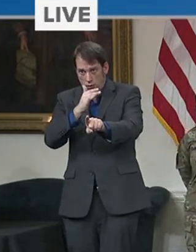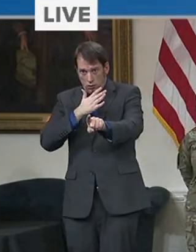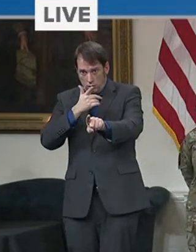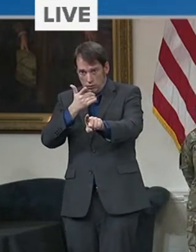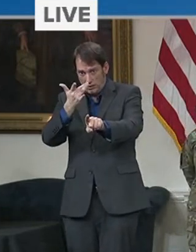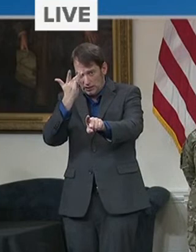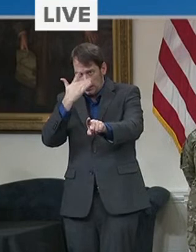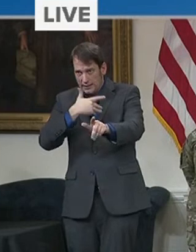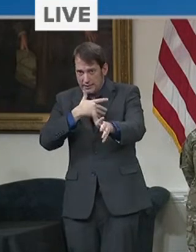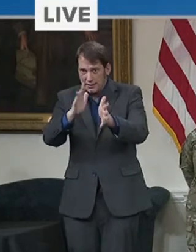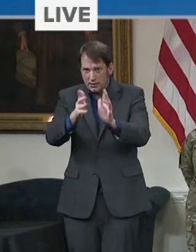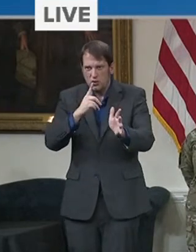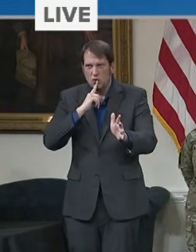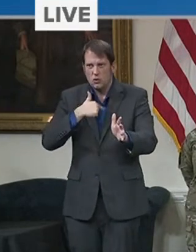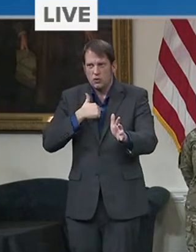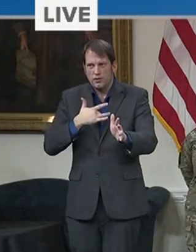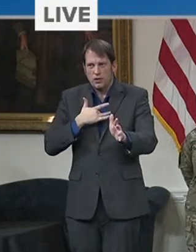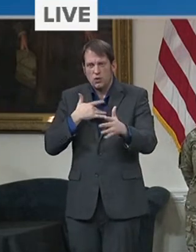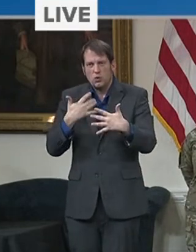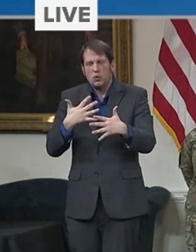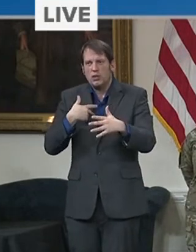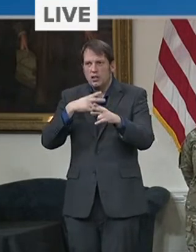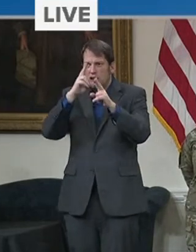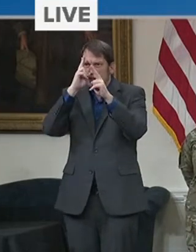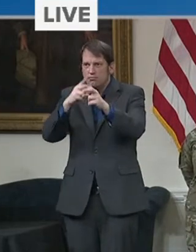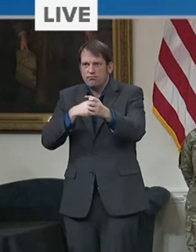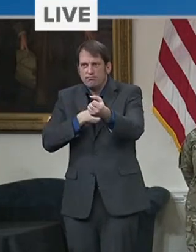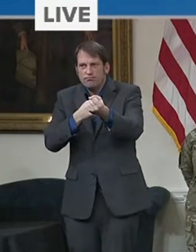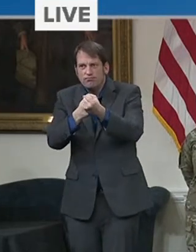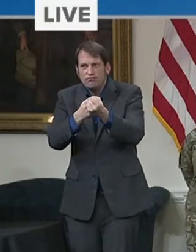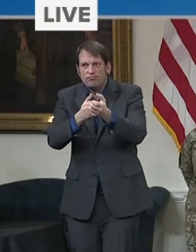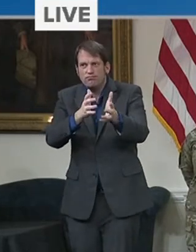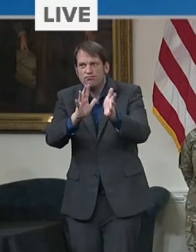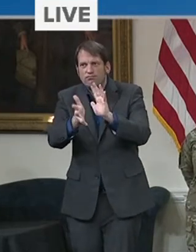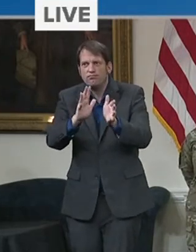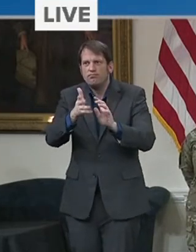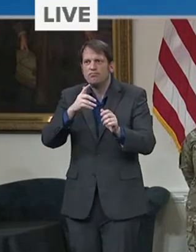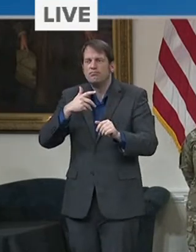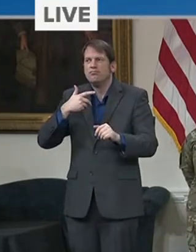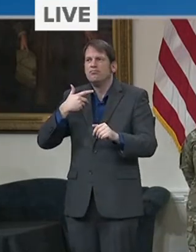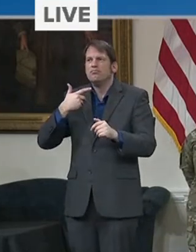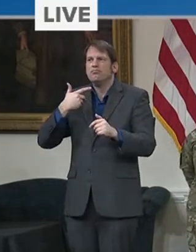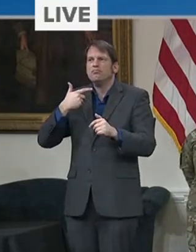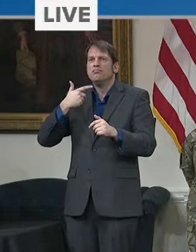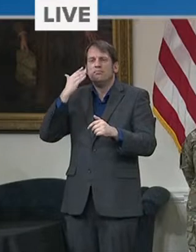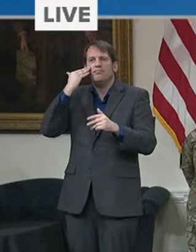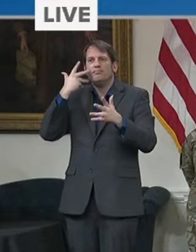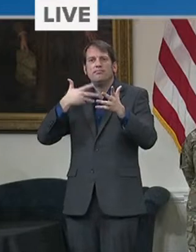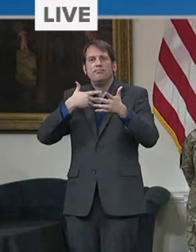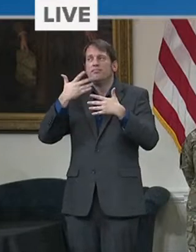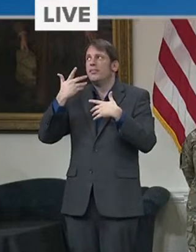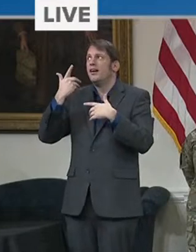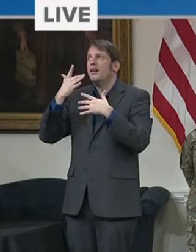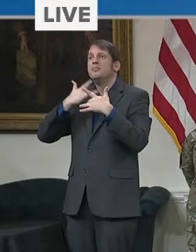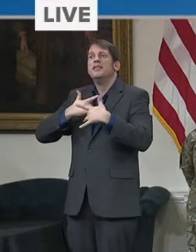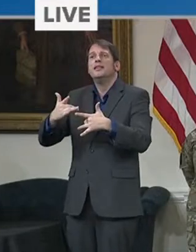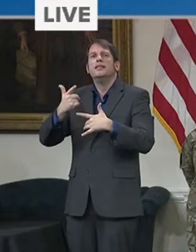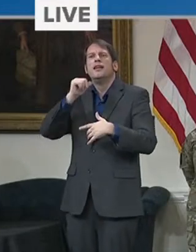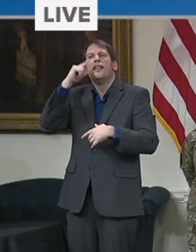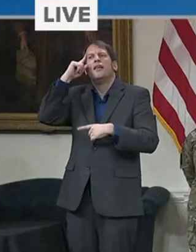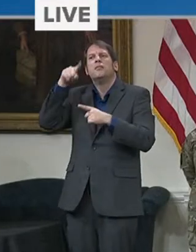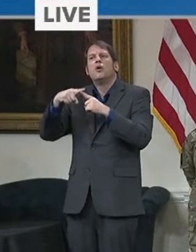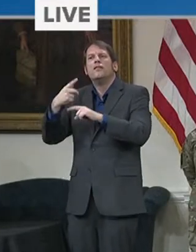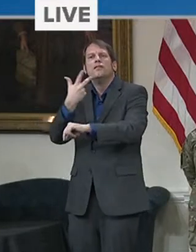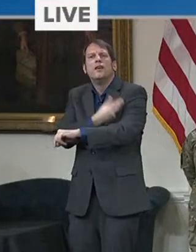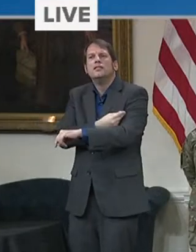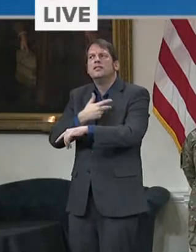emergency physician might not think too often about vaccines during a busy shift. That is,